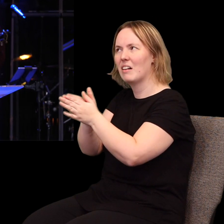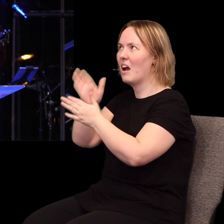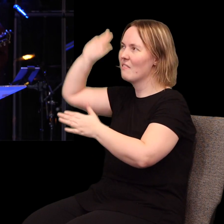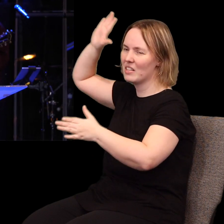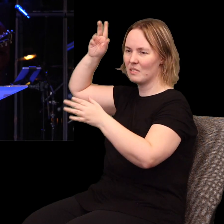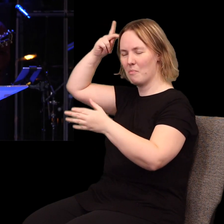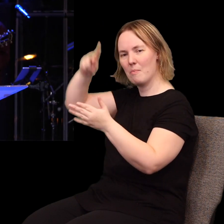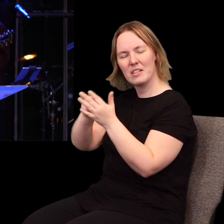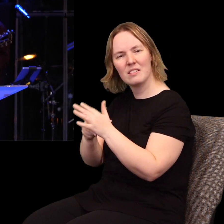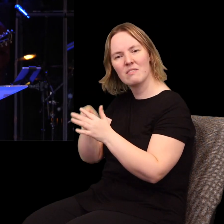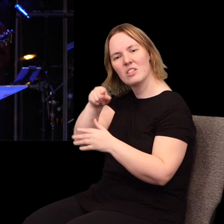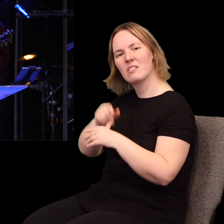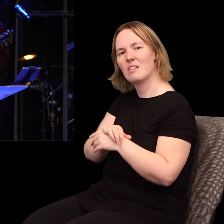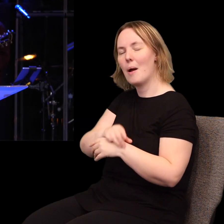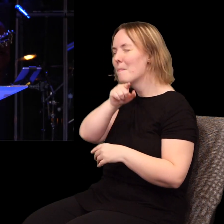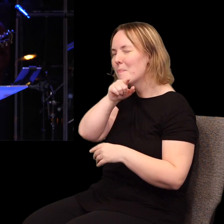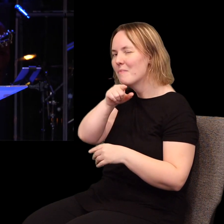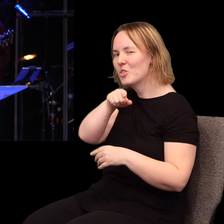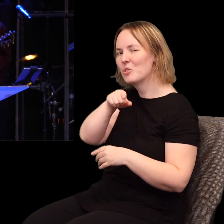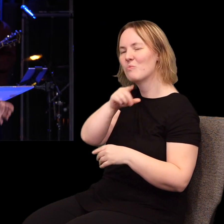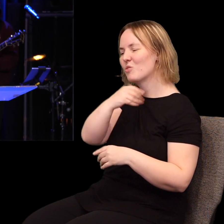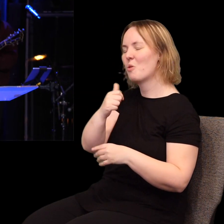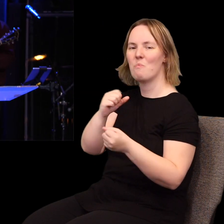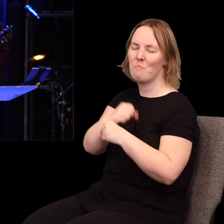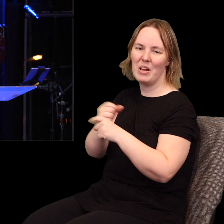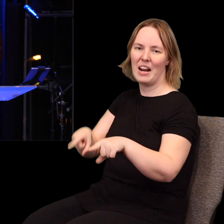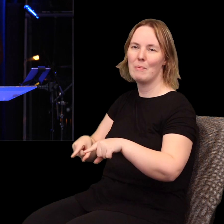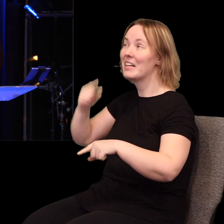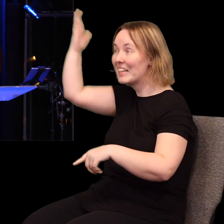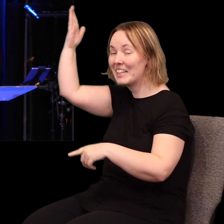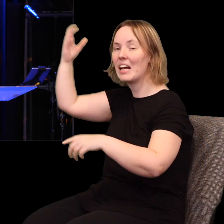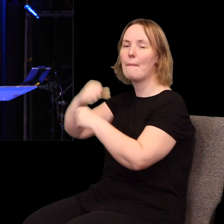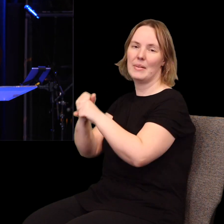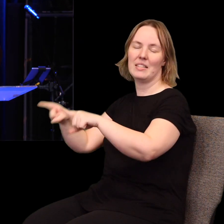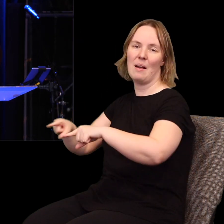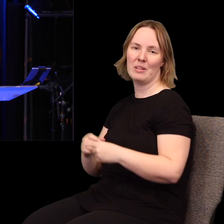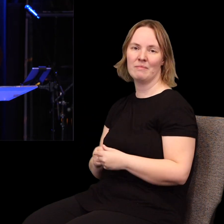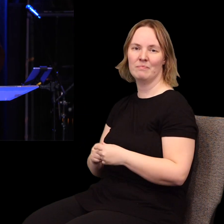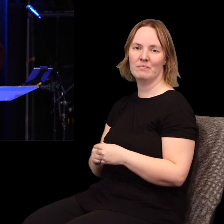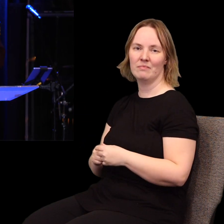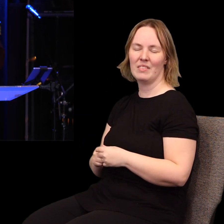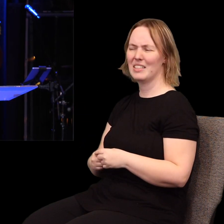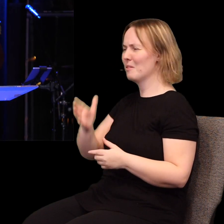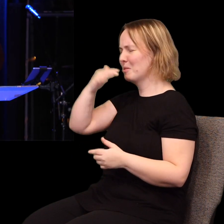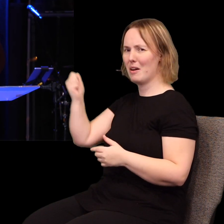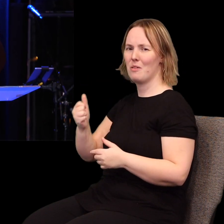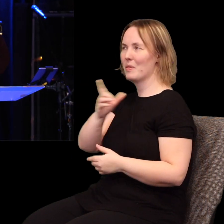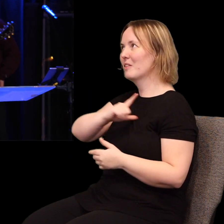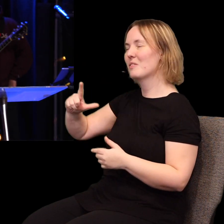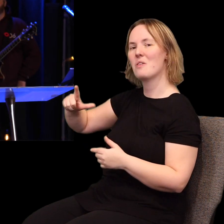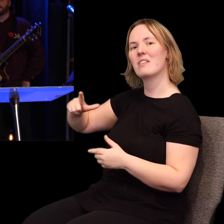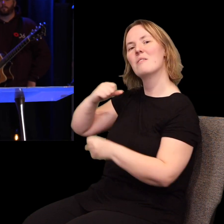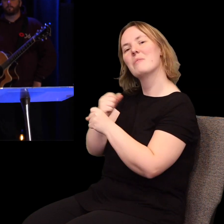you. But you're not the one who pulls it off. I'm the one. Isn't it so much better when the Lord